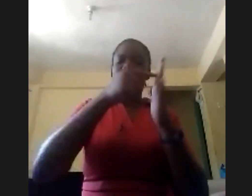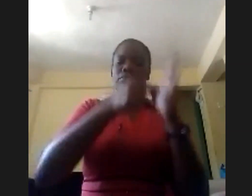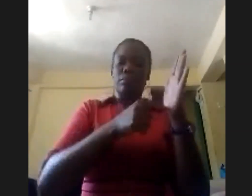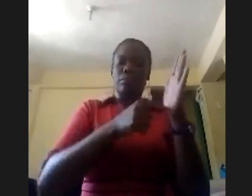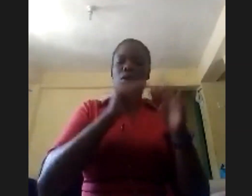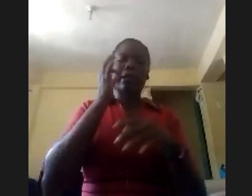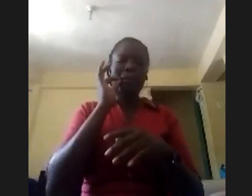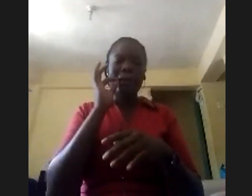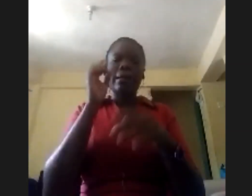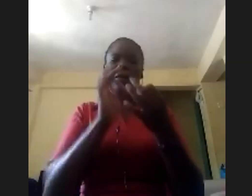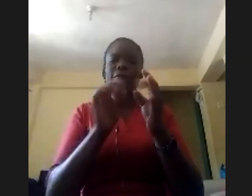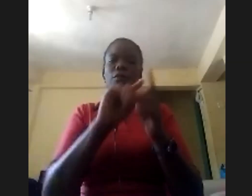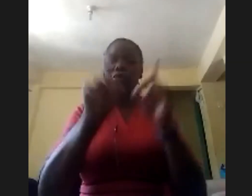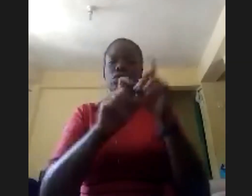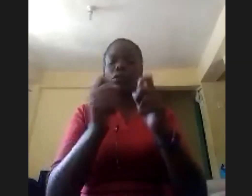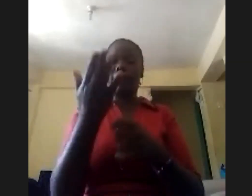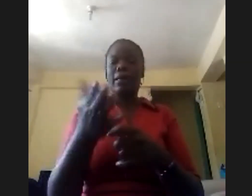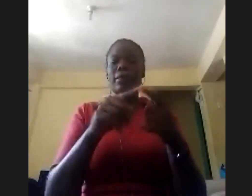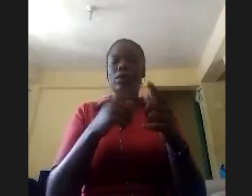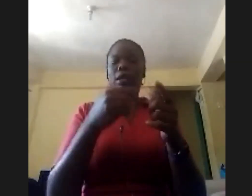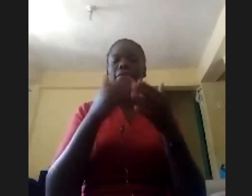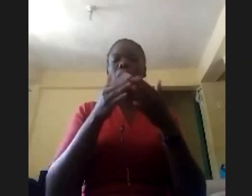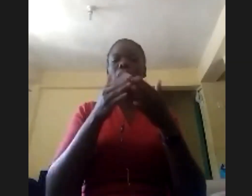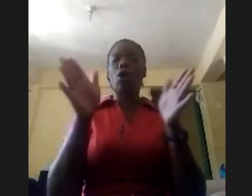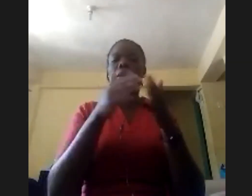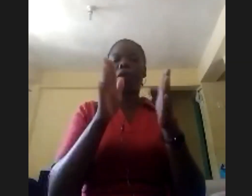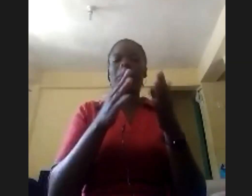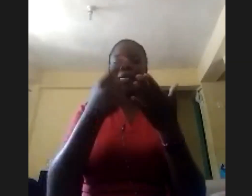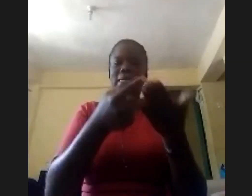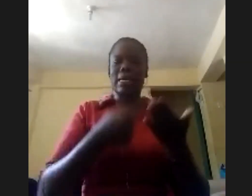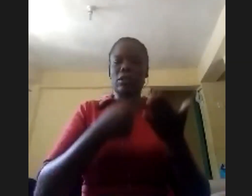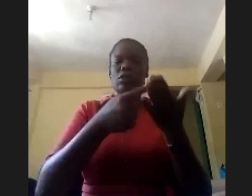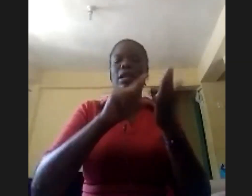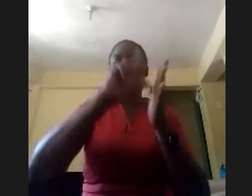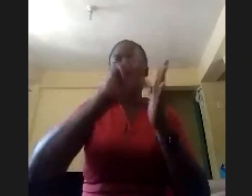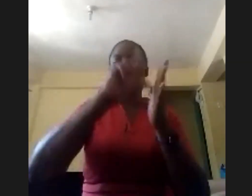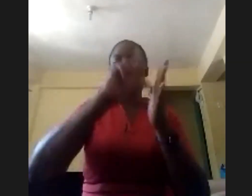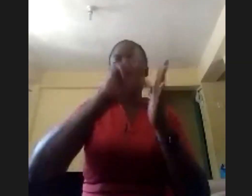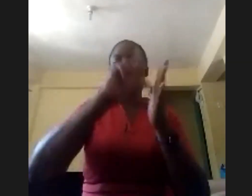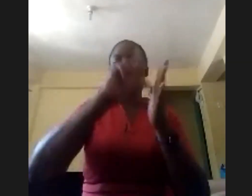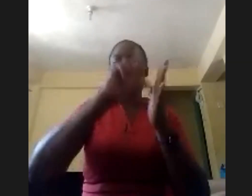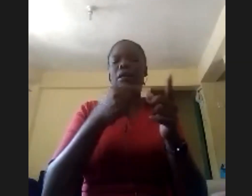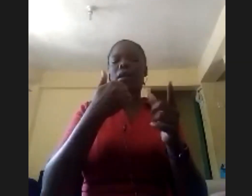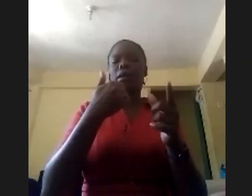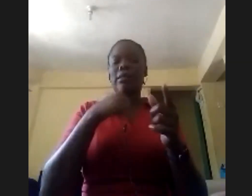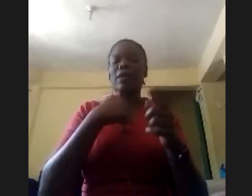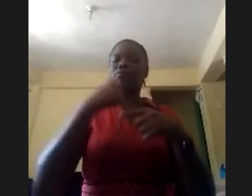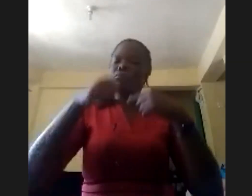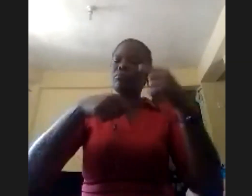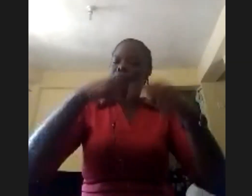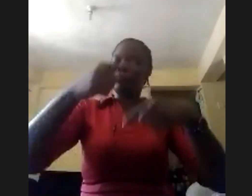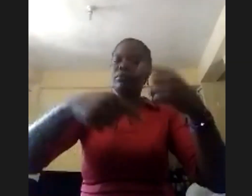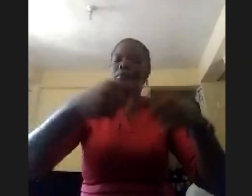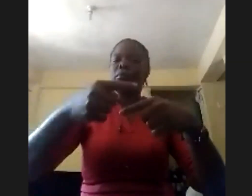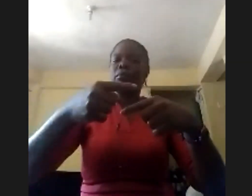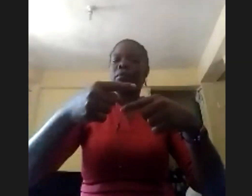come. And then Okay. there will be an open discussion a while Mm-hmm. later. And then we'll Mm-hmm. have, I'll just keep breaking it down. But just, yeah, just